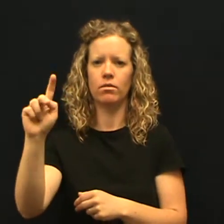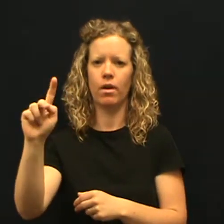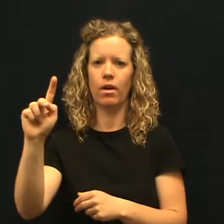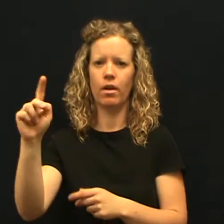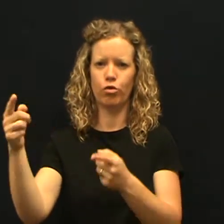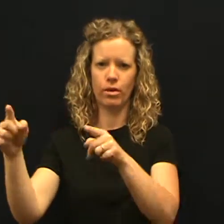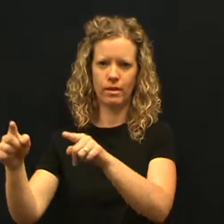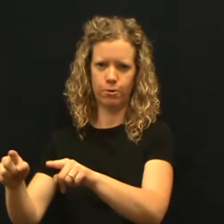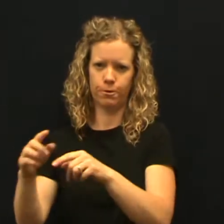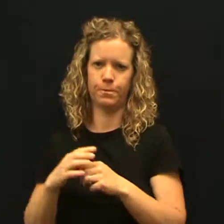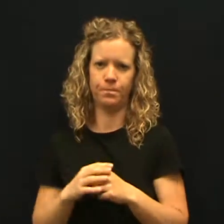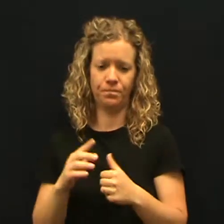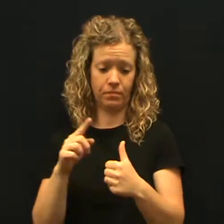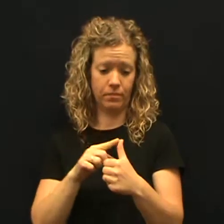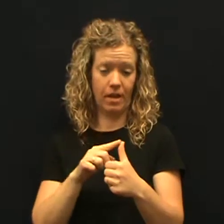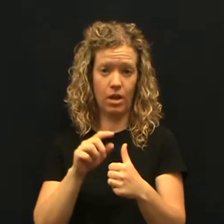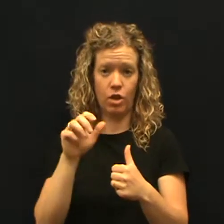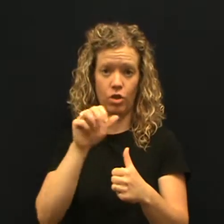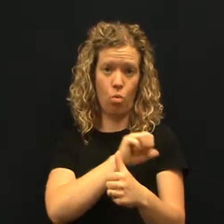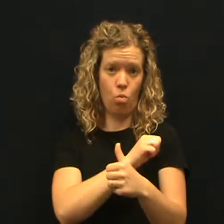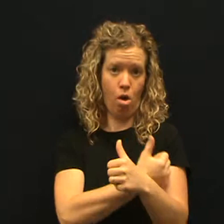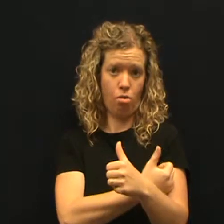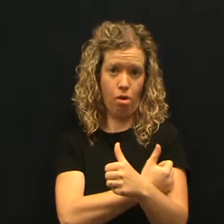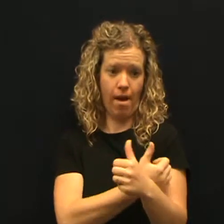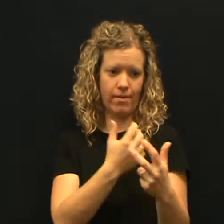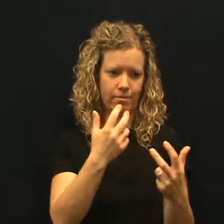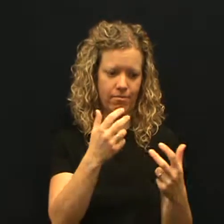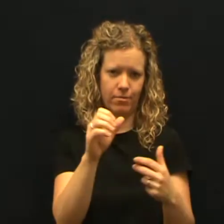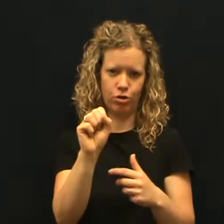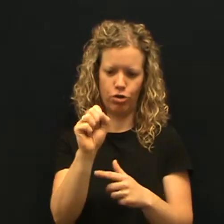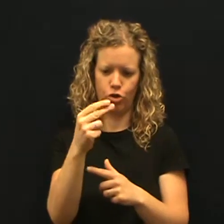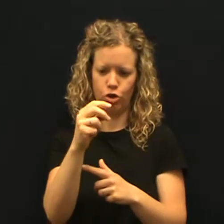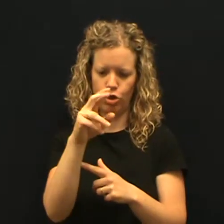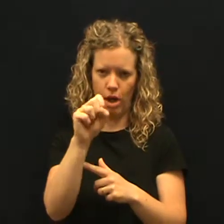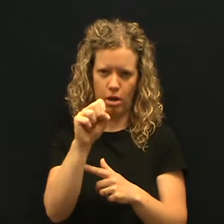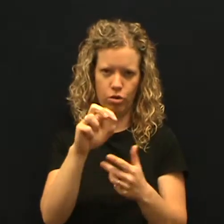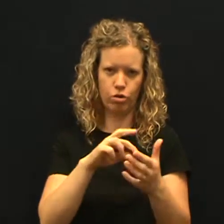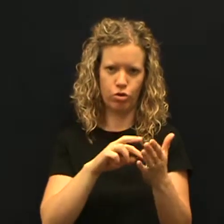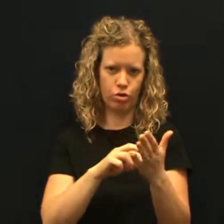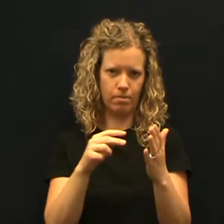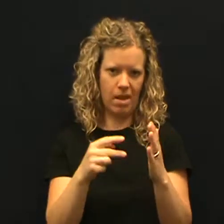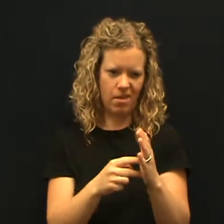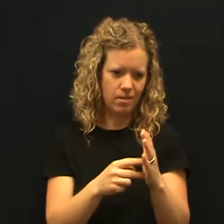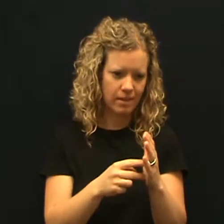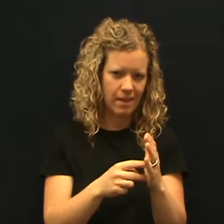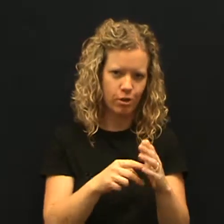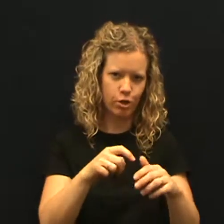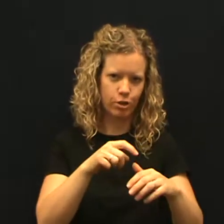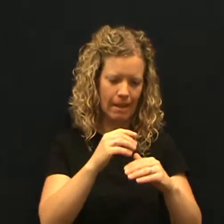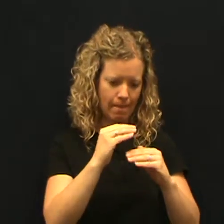the authorized shares, which are issued shares, a certain number of shares that they're authorized to